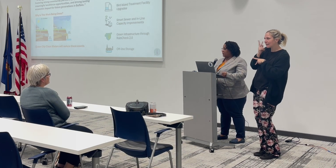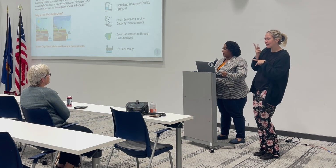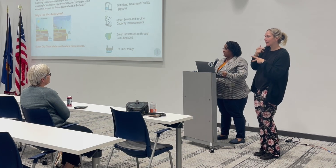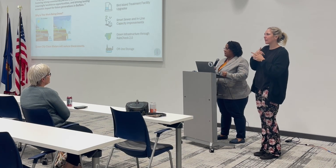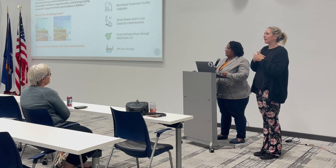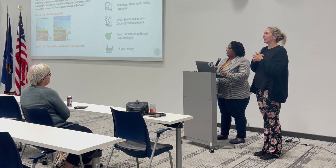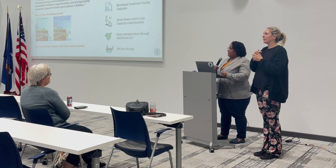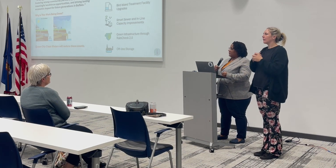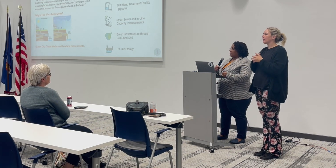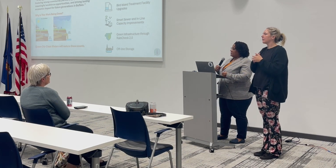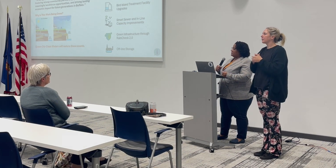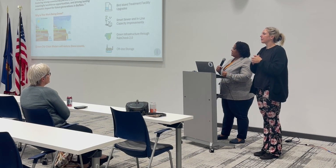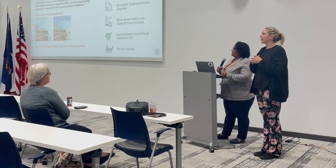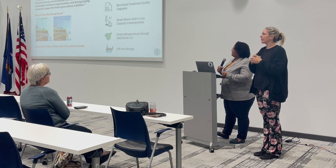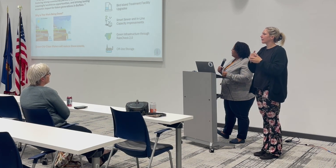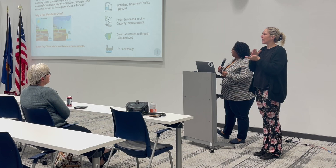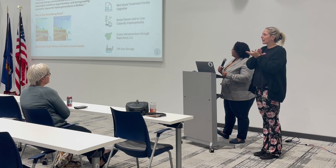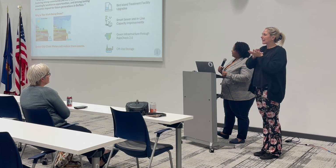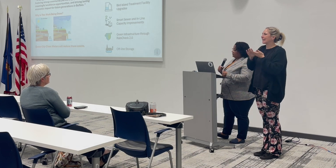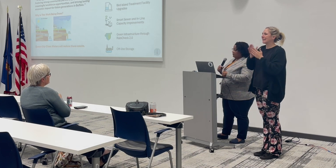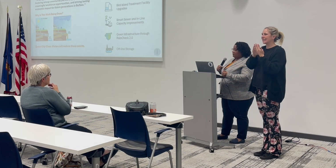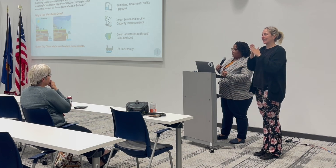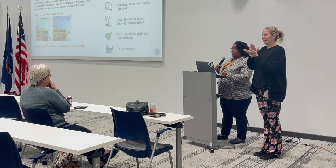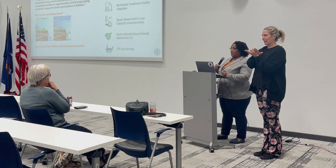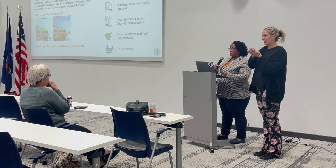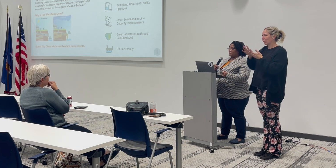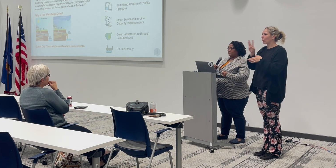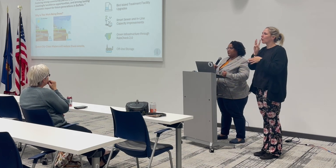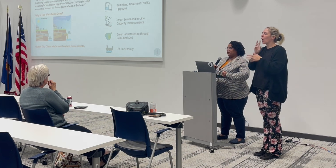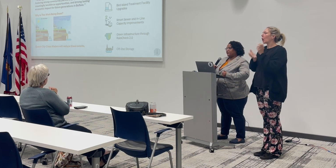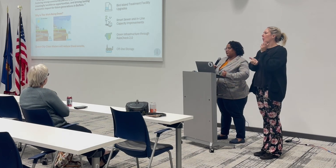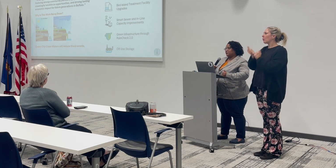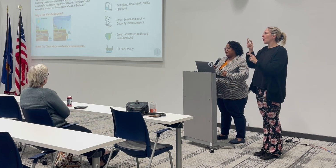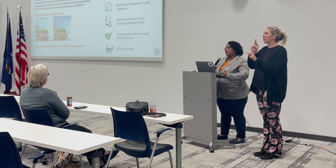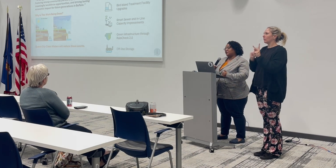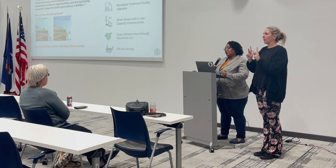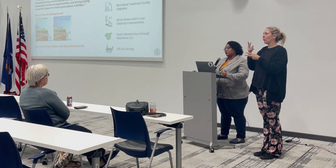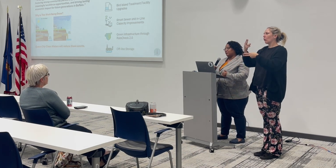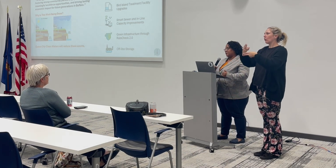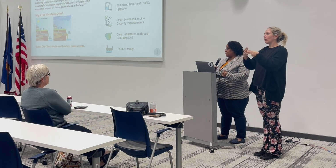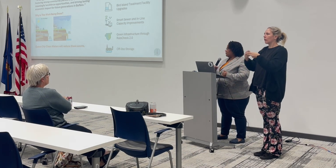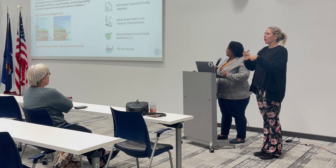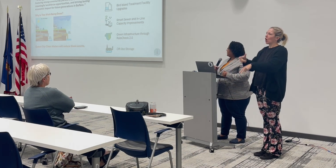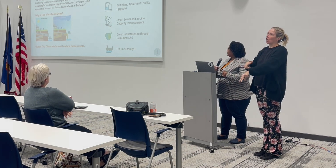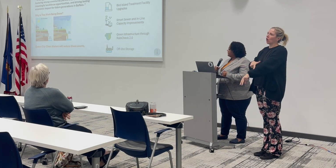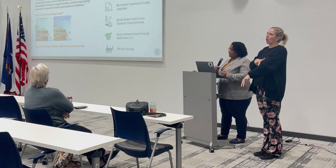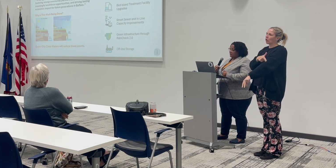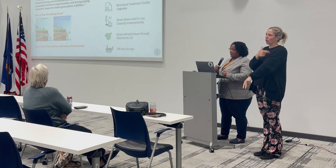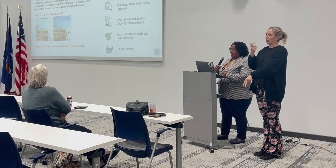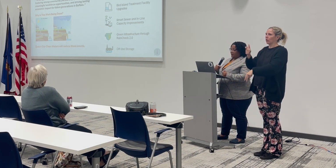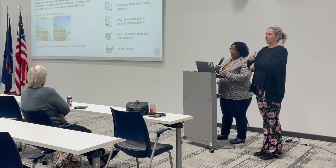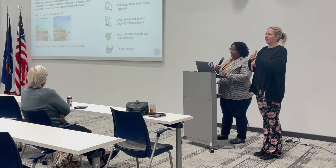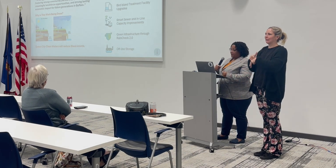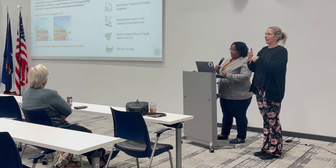Clean Waters is what most people would refer to as a long-term control plan.